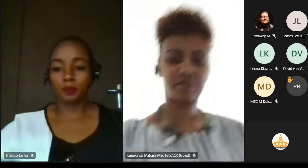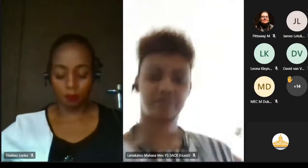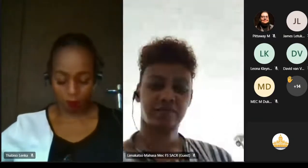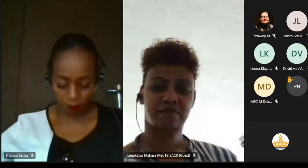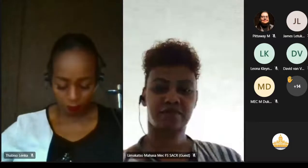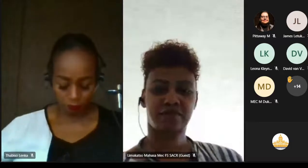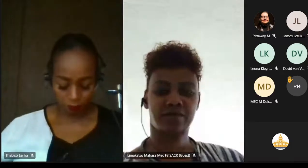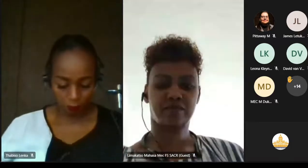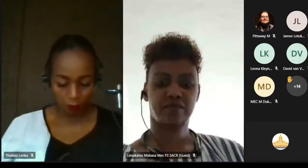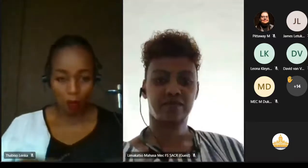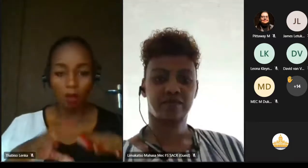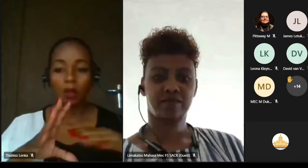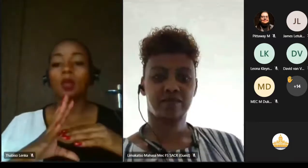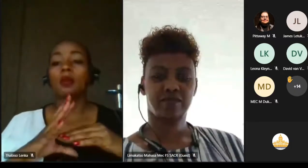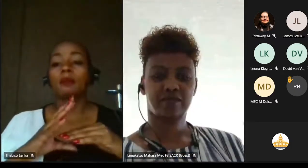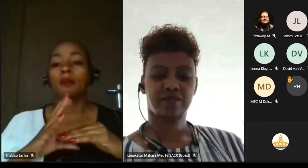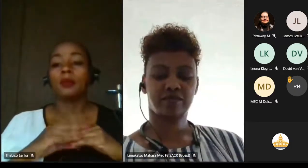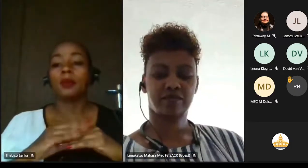honorable members,